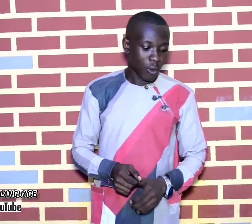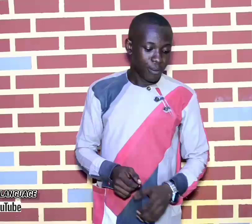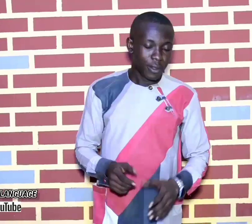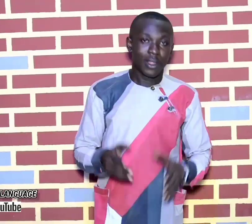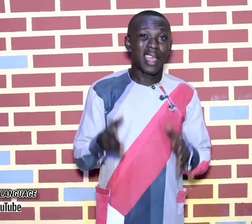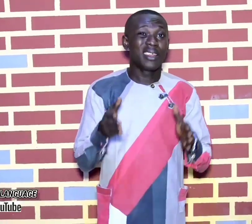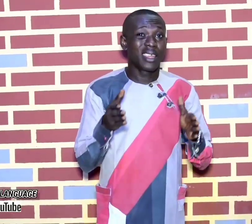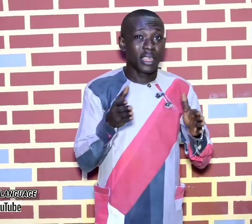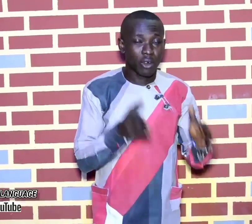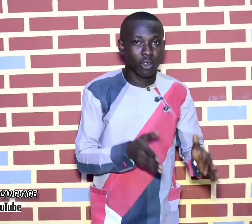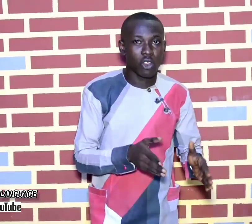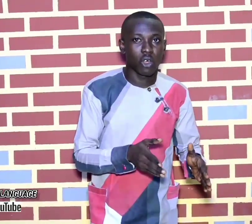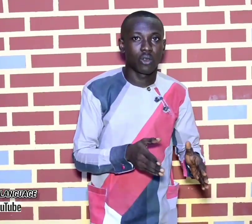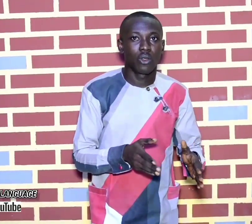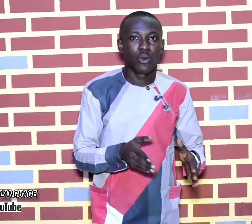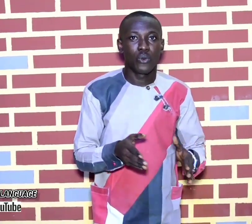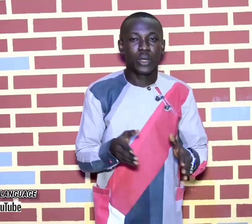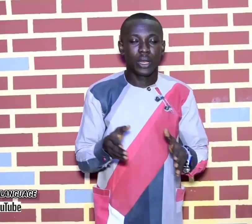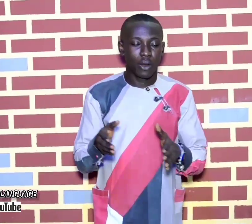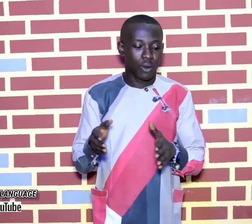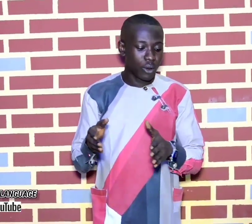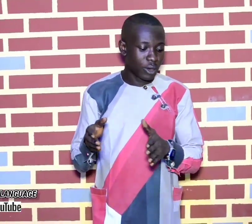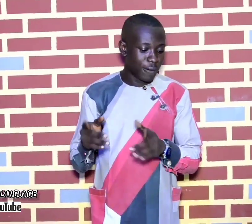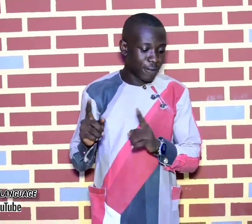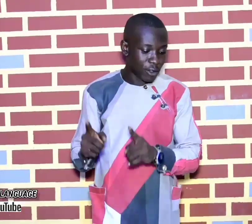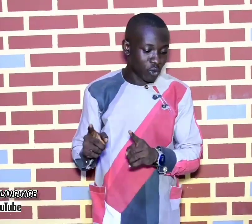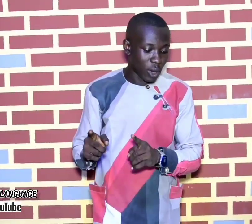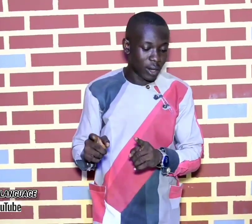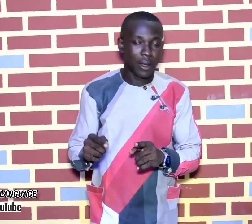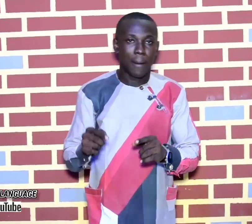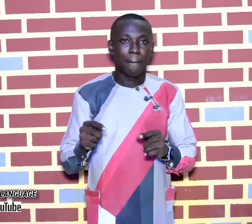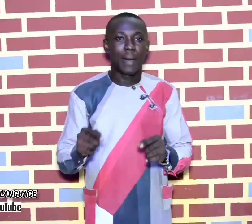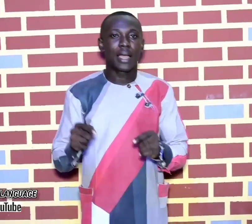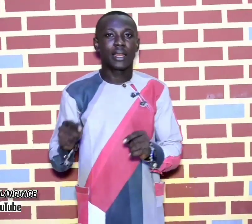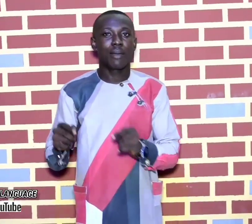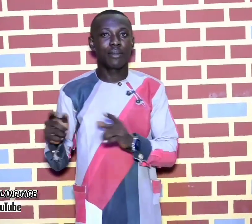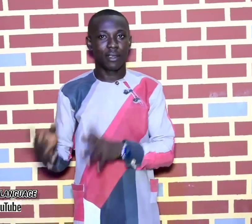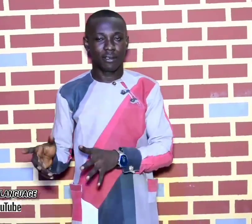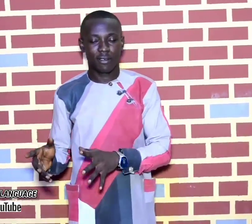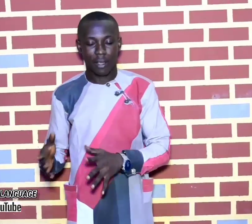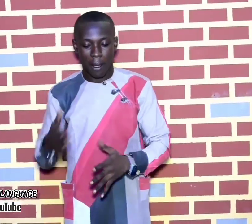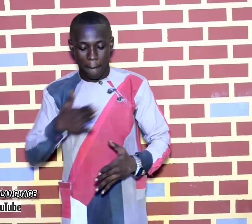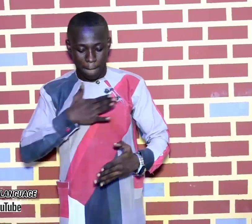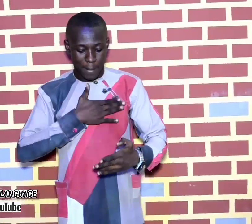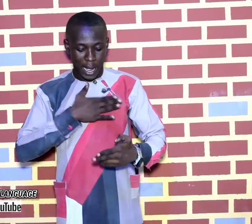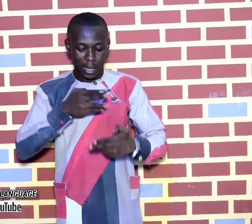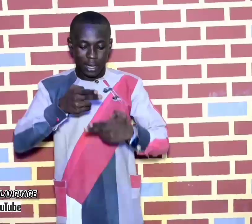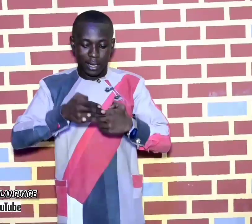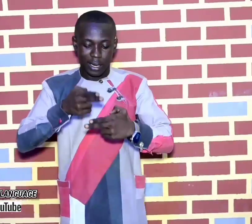So, now in the introduction, we now know the first one. My name is. My